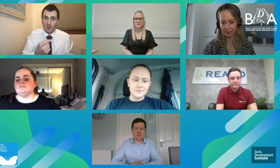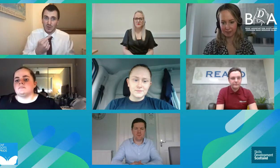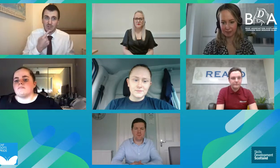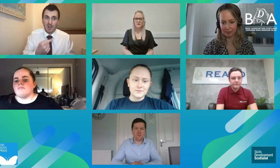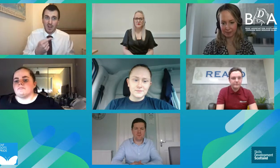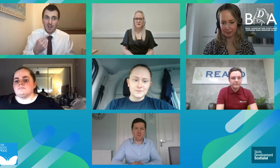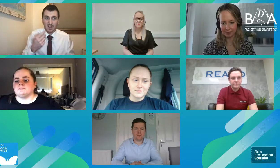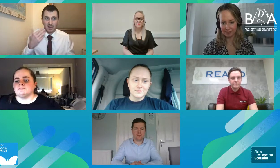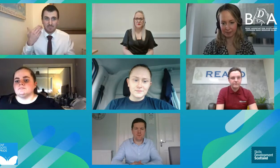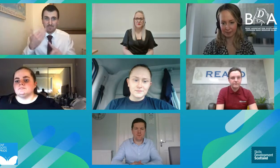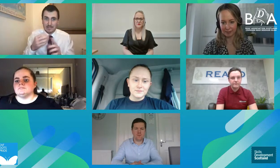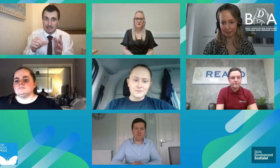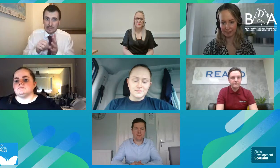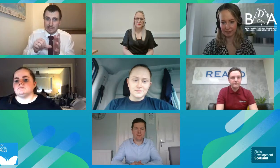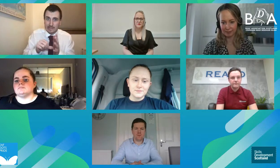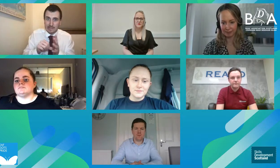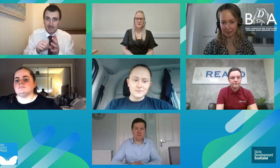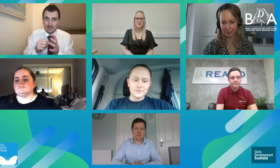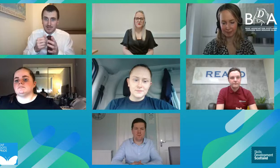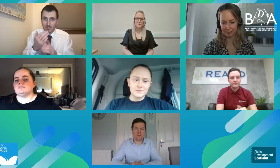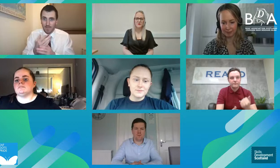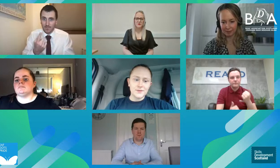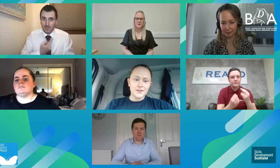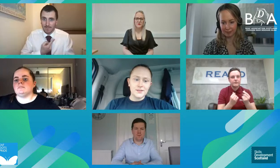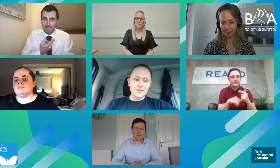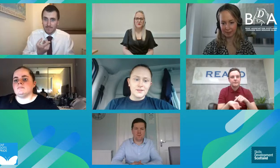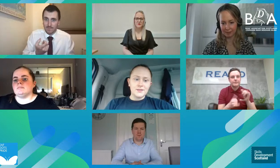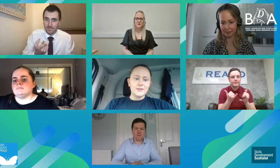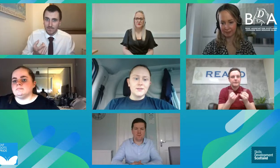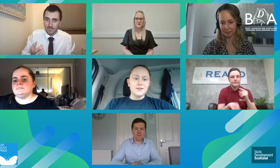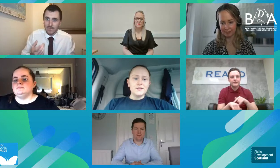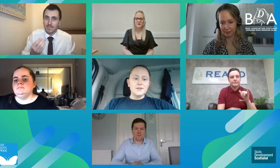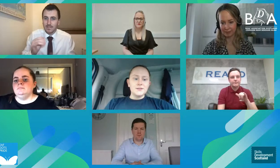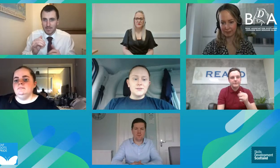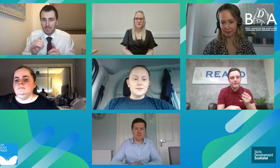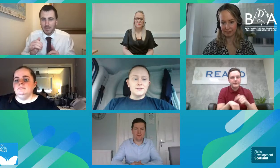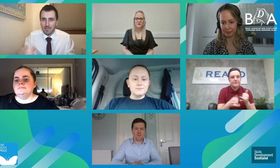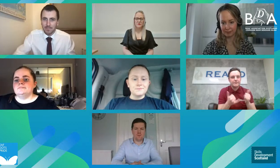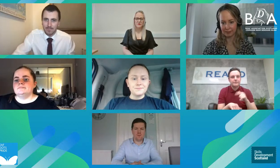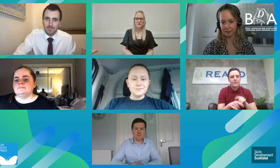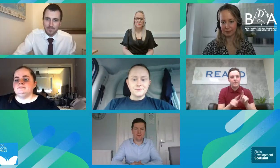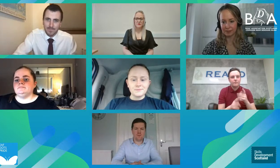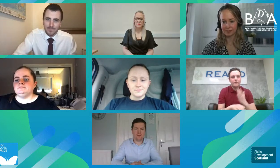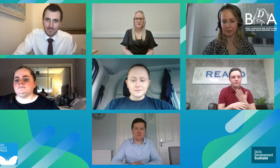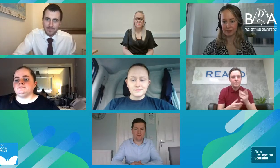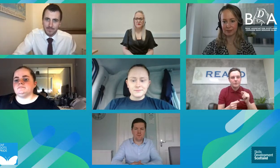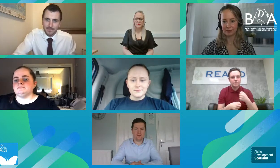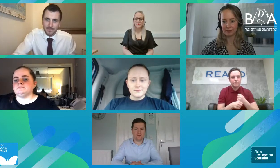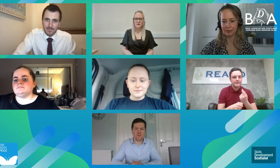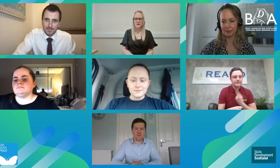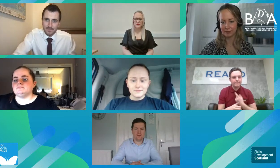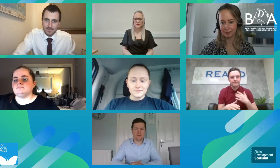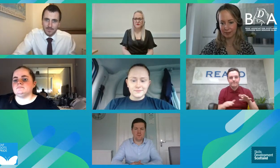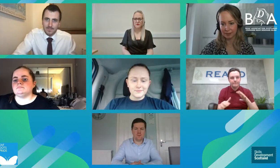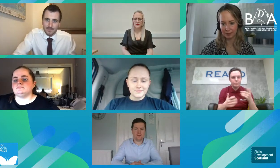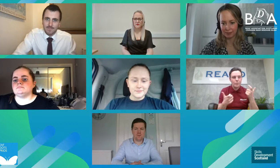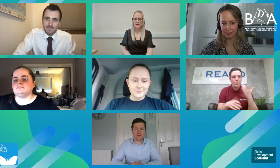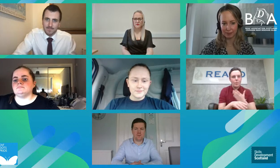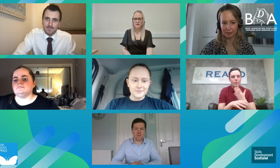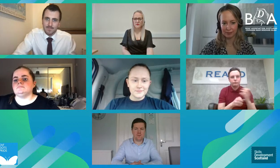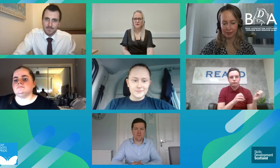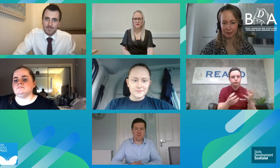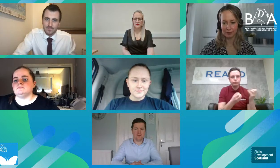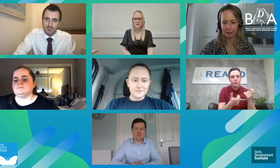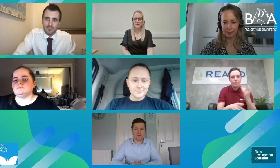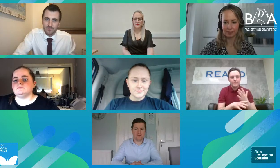for that gentle reintroduction into the workplace again. So did that present difficulties working on your own? Yes,